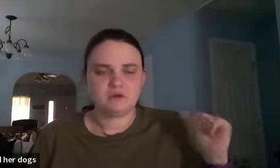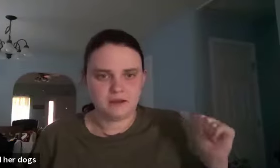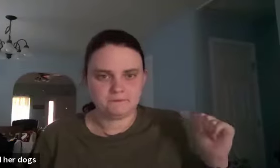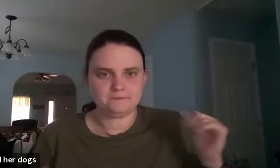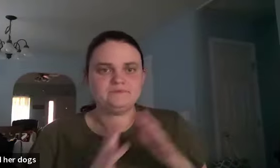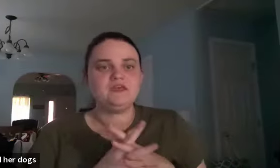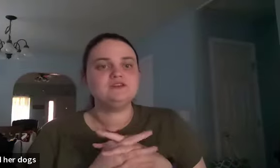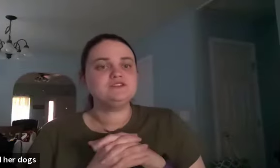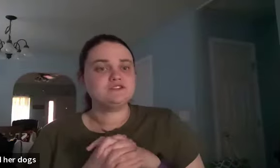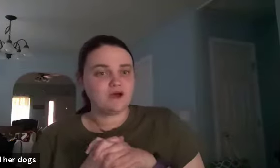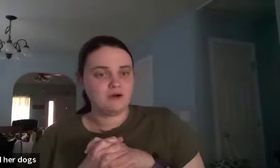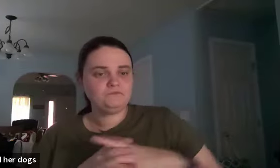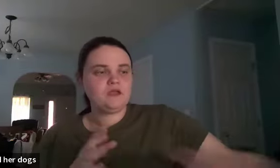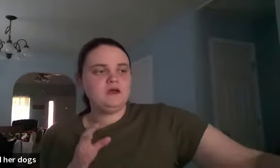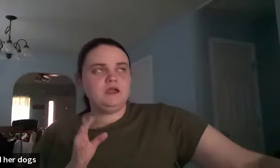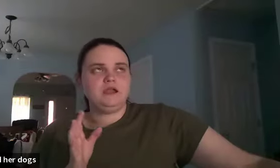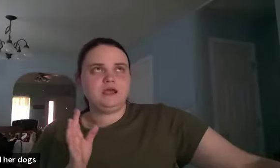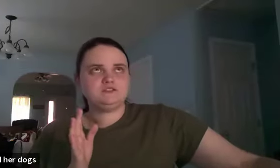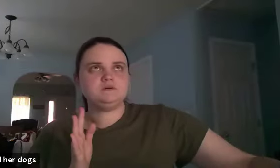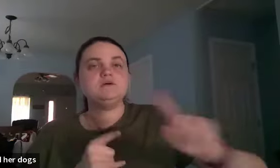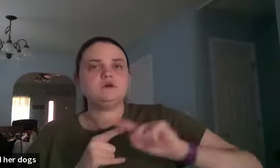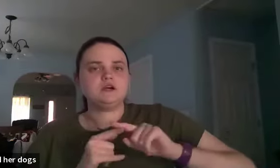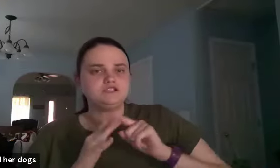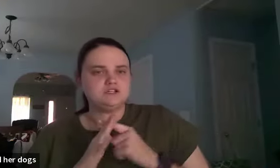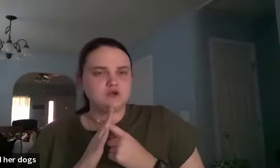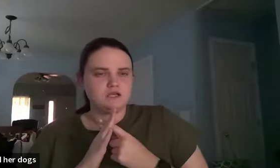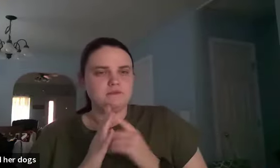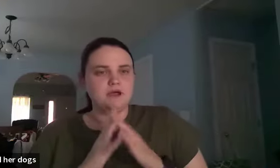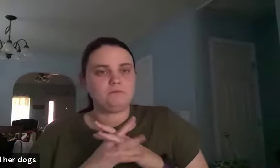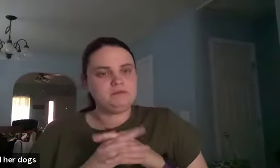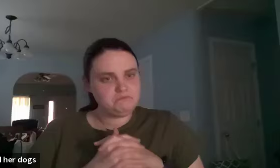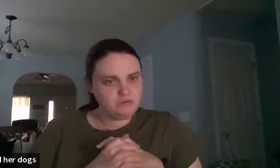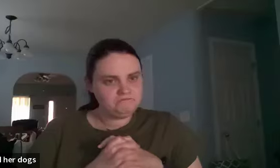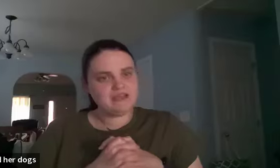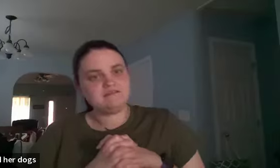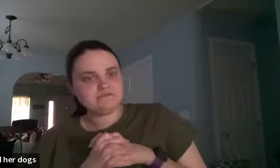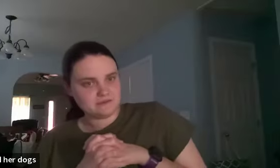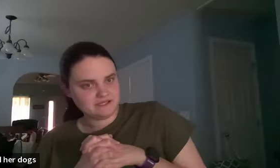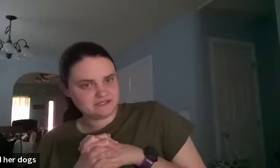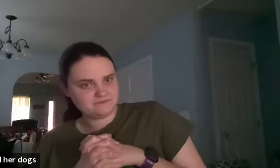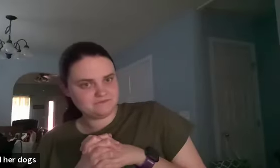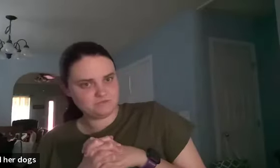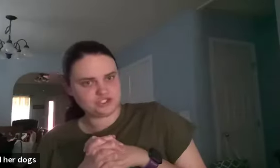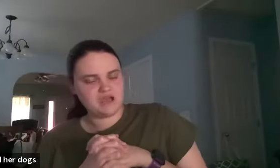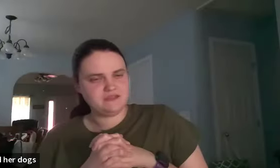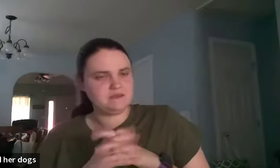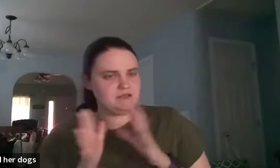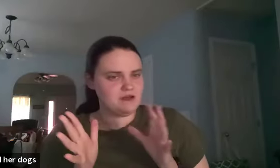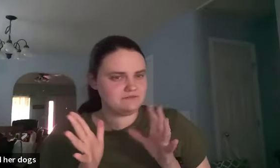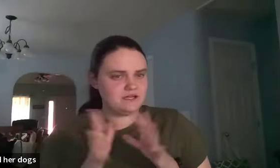Okay. So, next week we're going to start talking about people and families, which I think can be a lot of